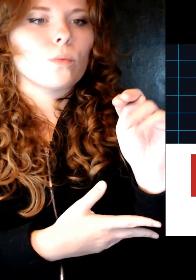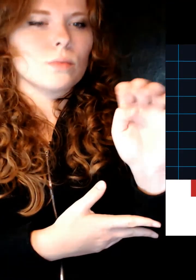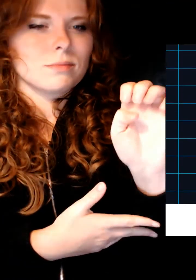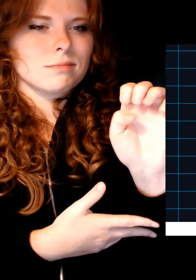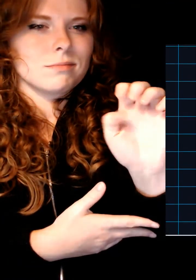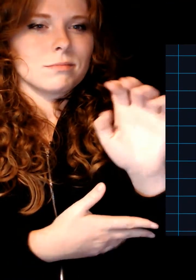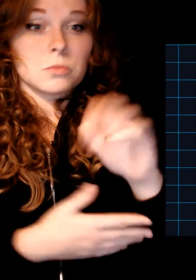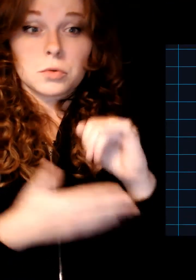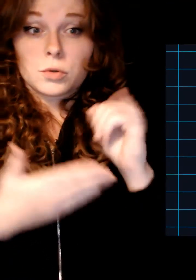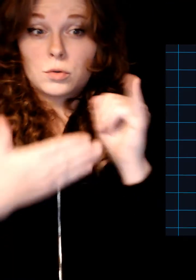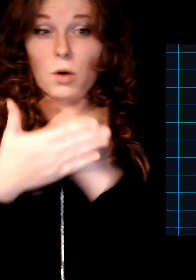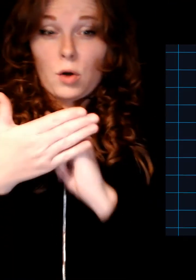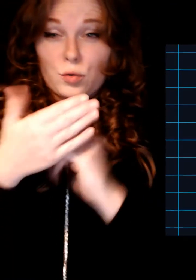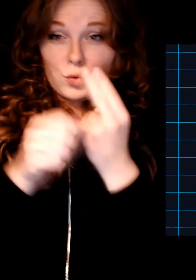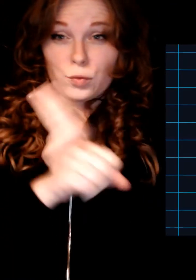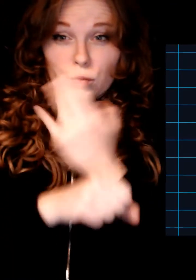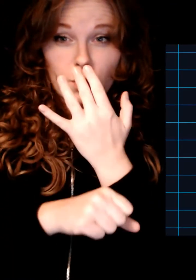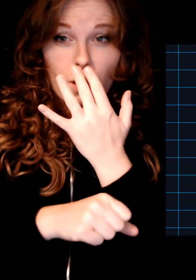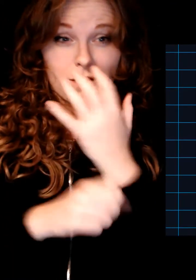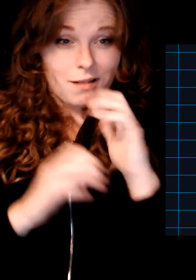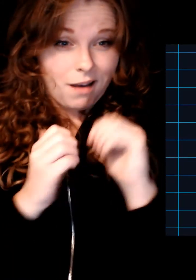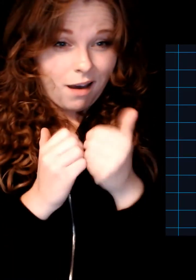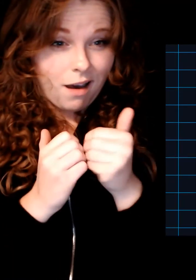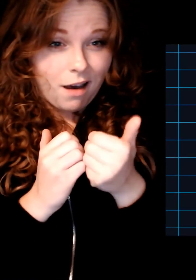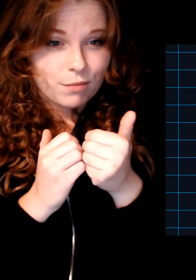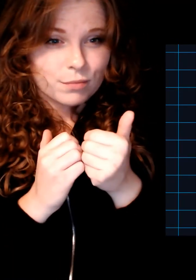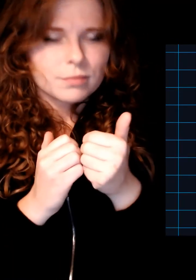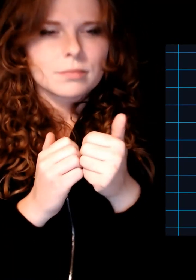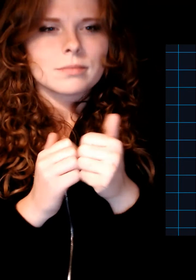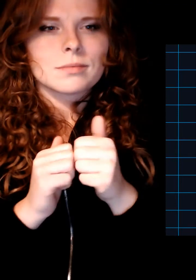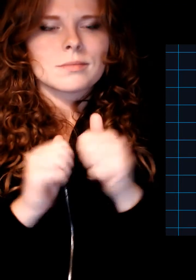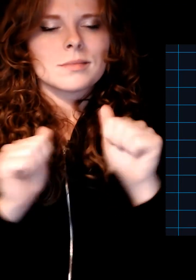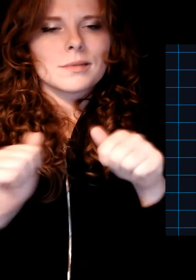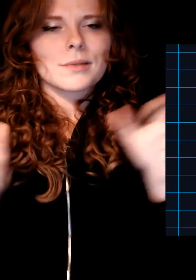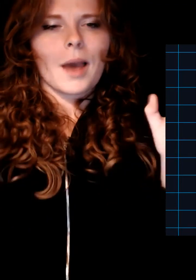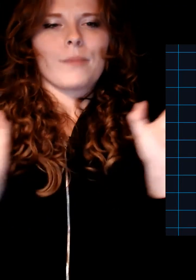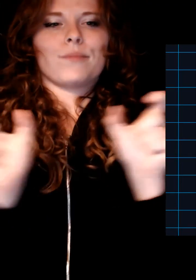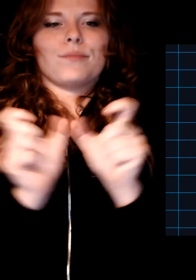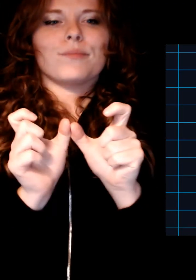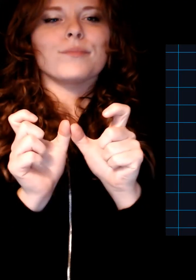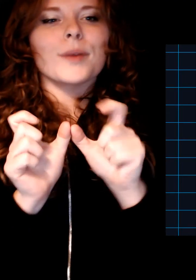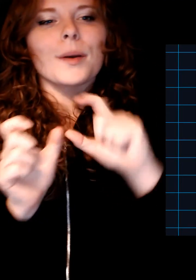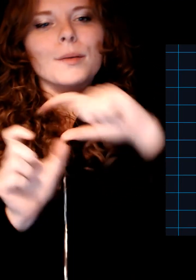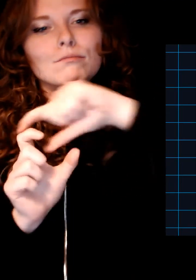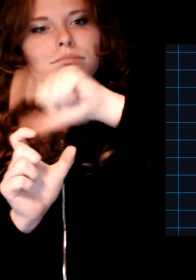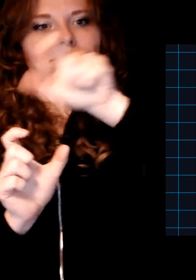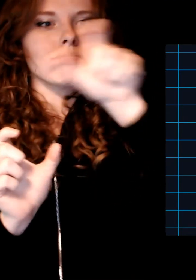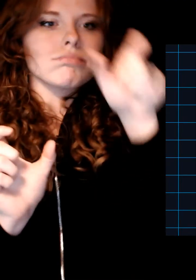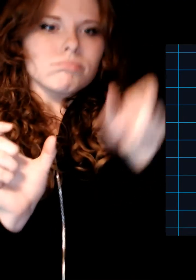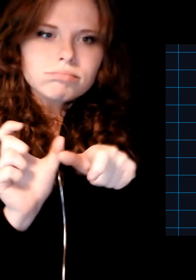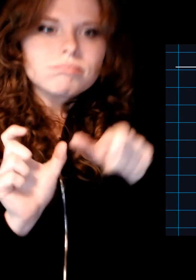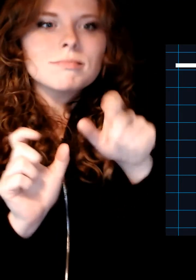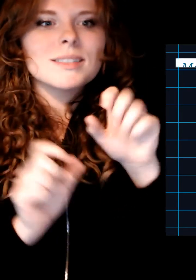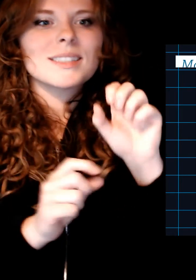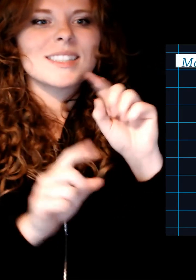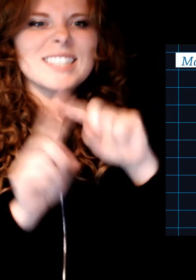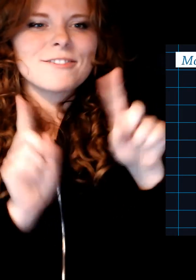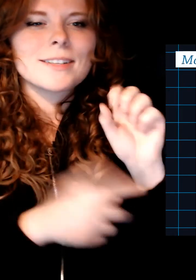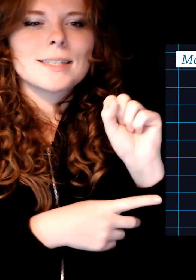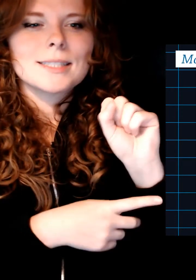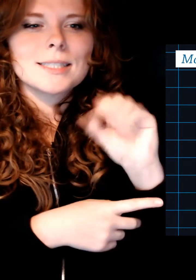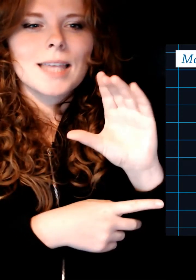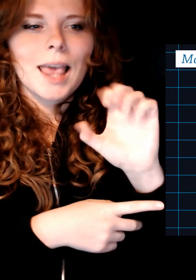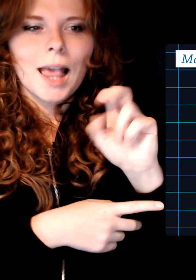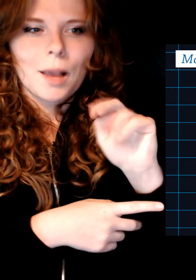how do artists use color? One way is they combine them to create color schemes. Using tints and shades of one color creates